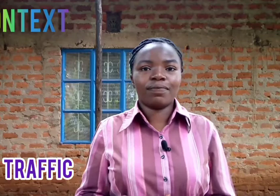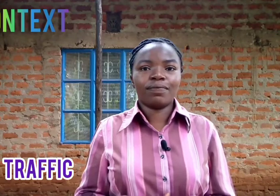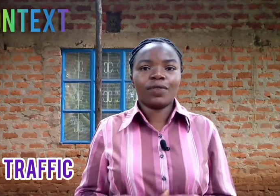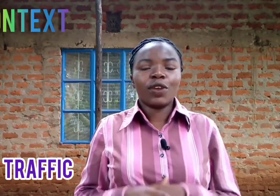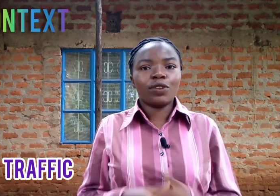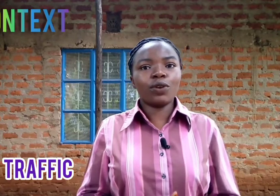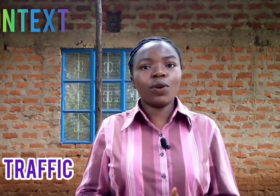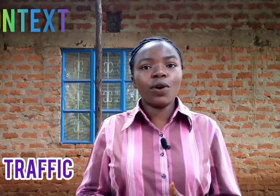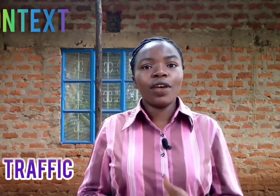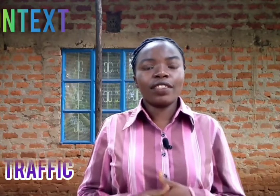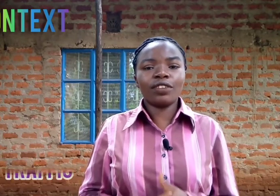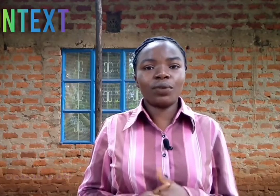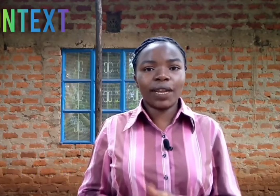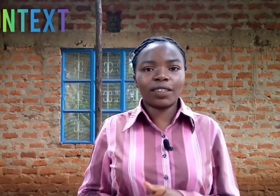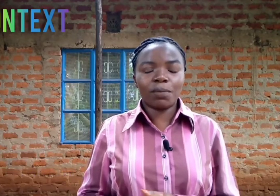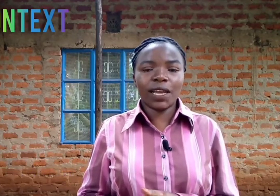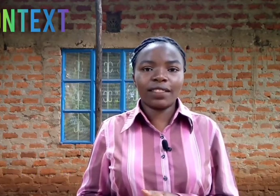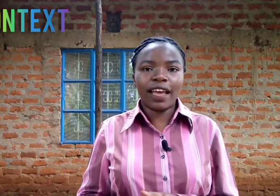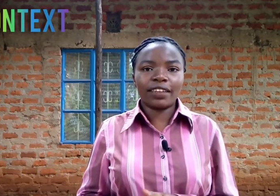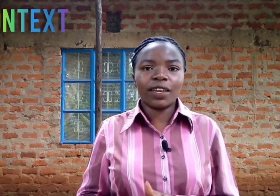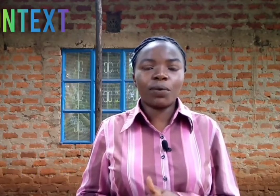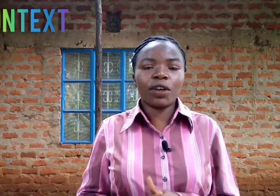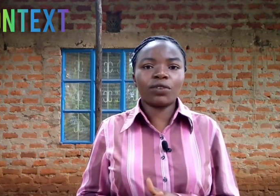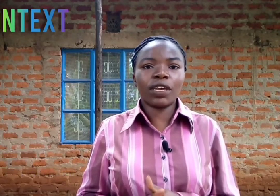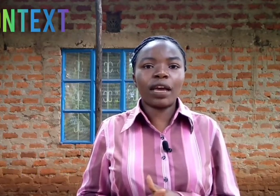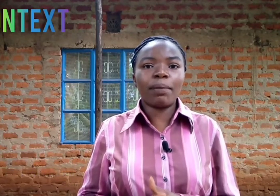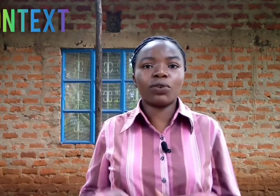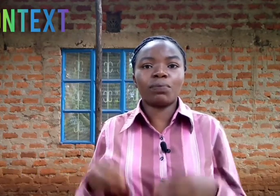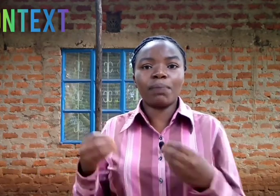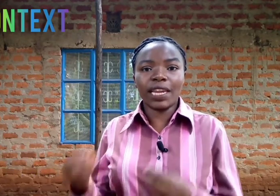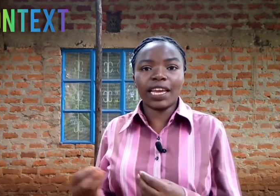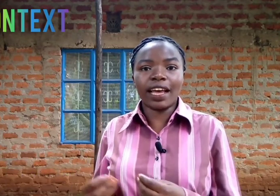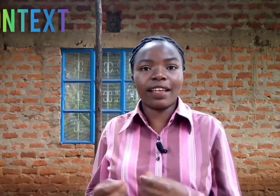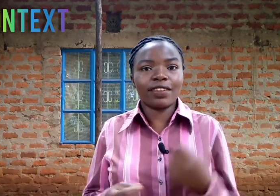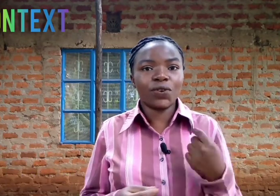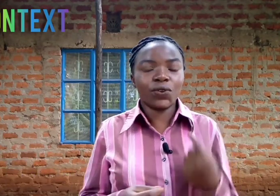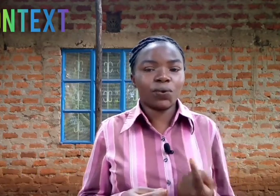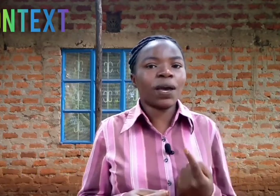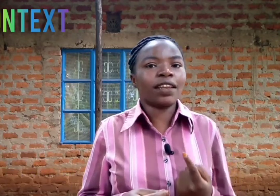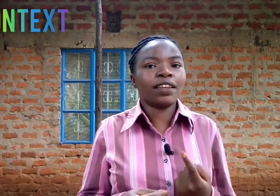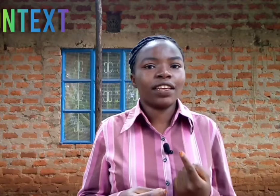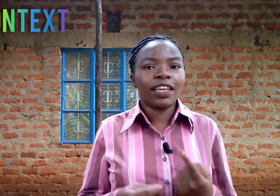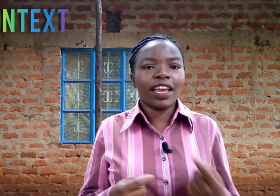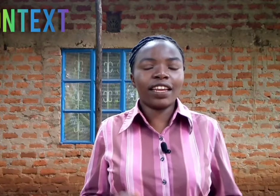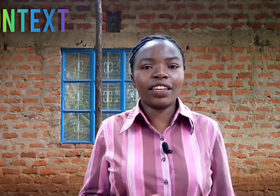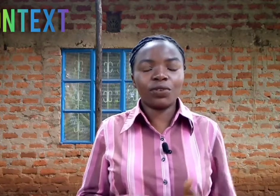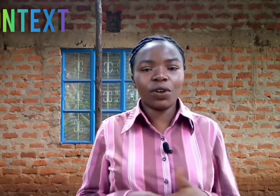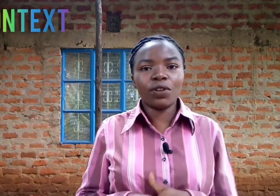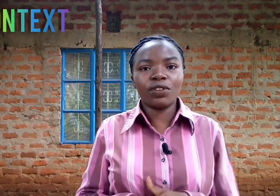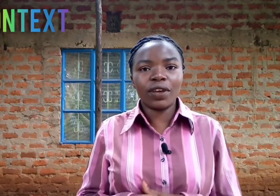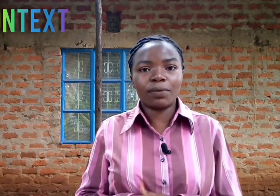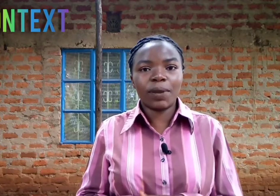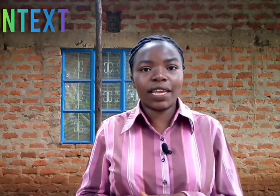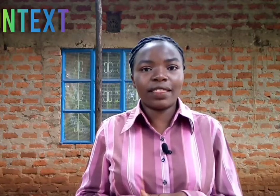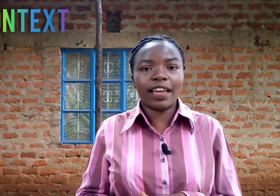So, this will explain that we are talking about many cars and not one. And it will also explain that